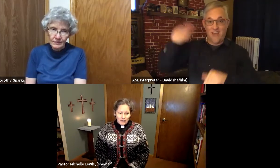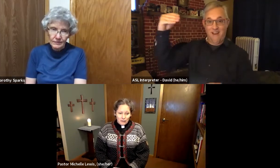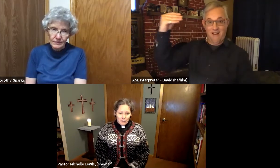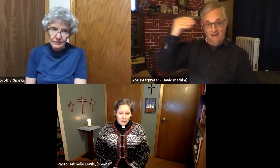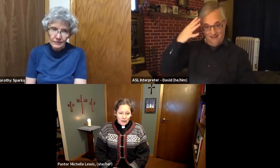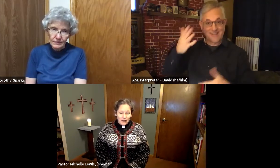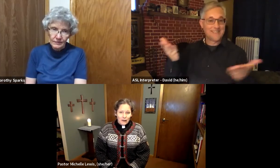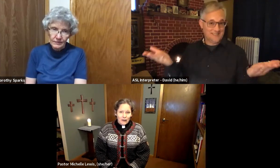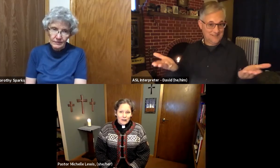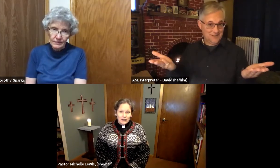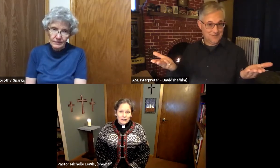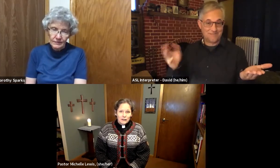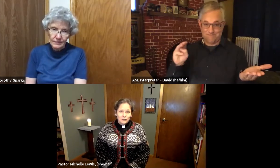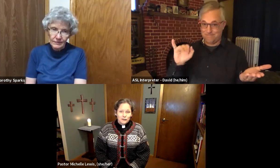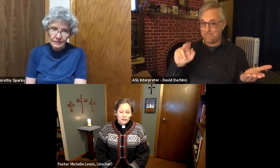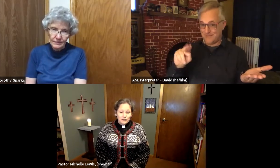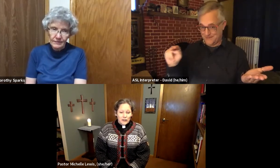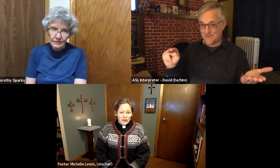Minnesota.